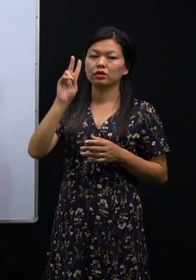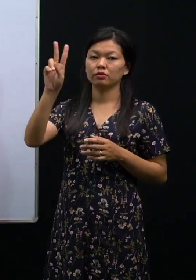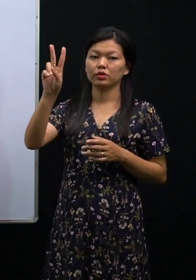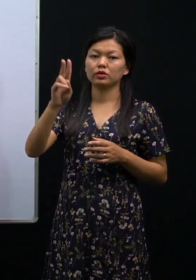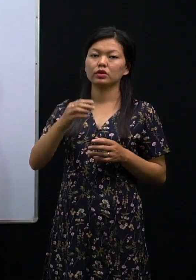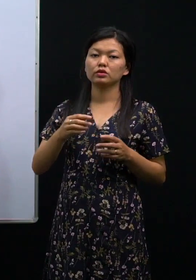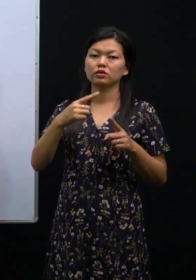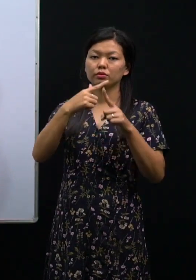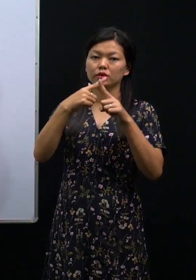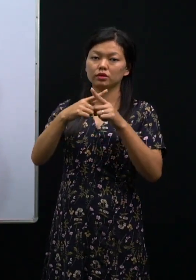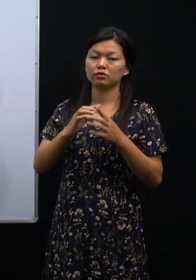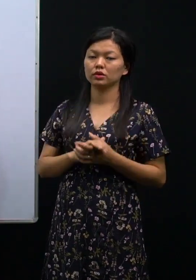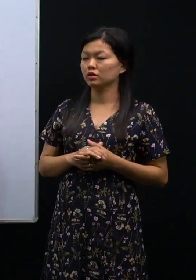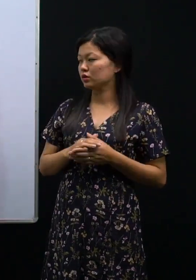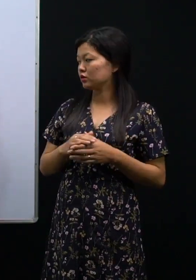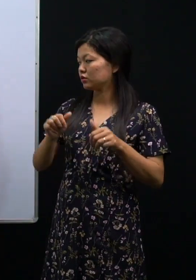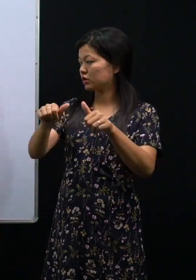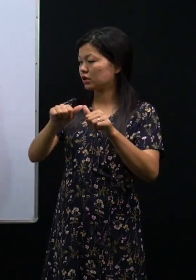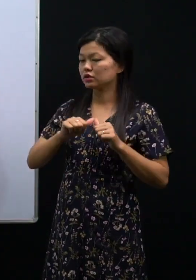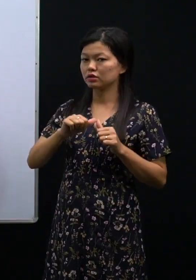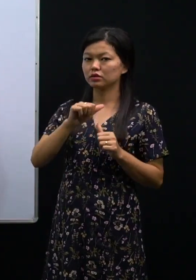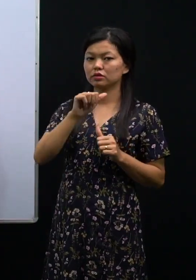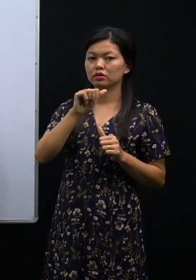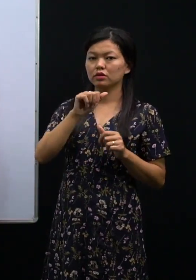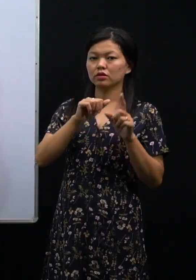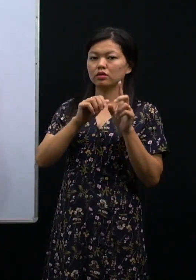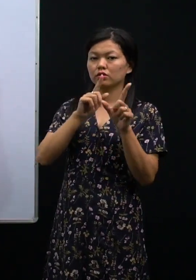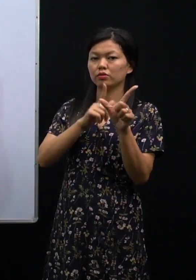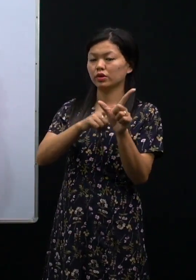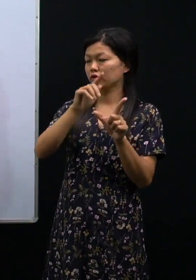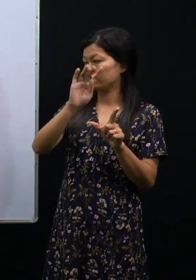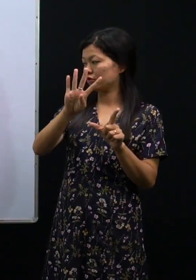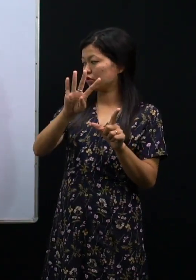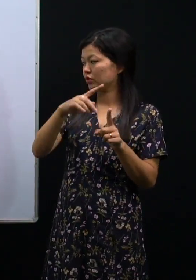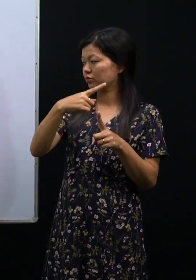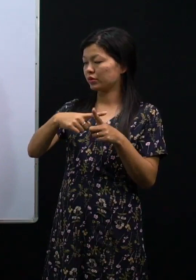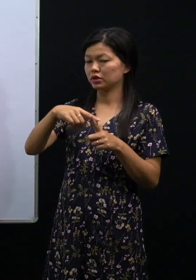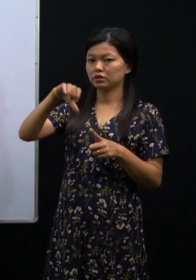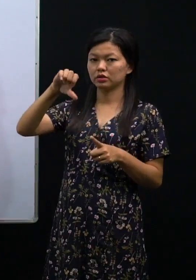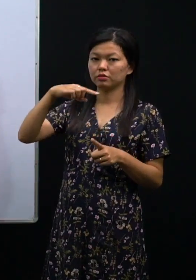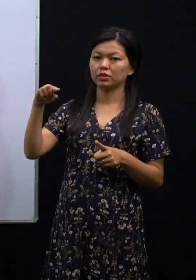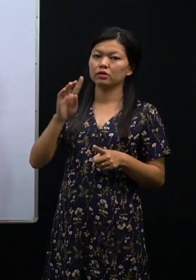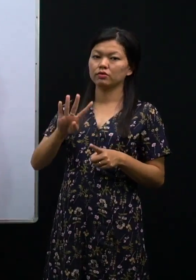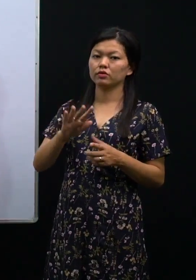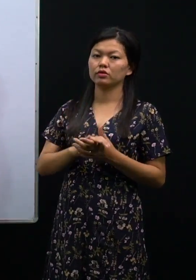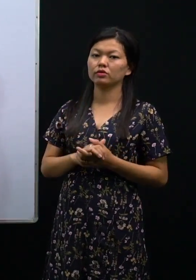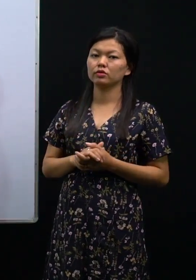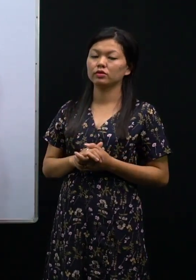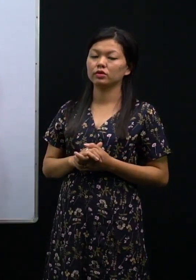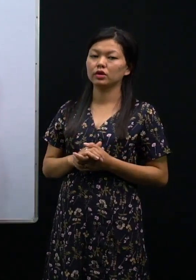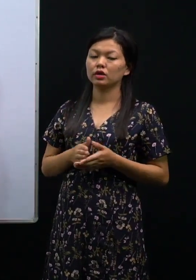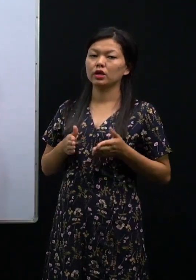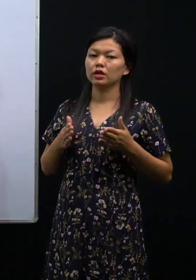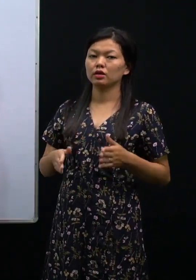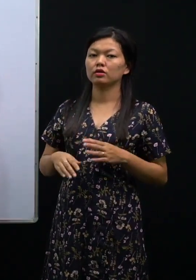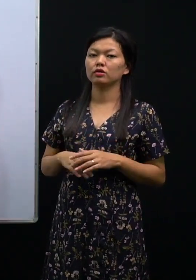Clear? So, this is the answer. So, this is the way we can find product with the applying formula. Now, we come to some application of